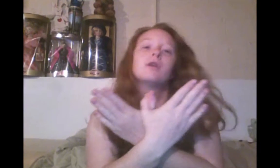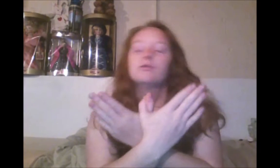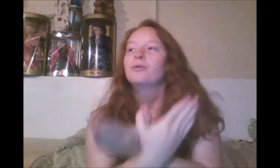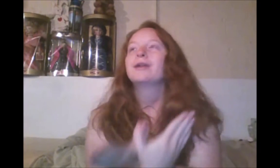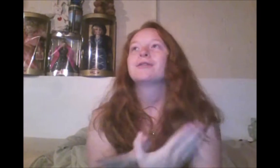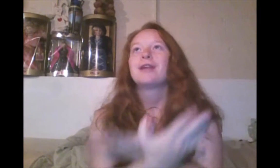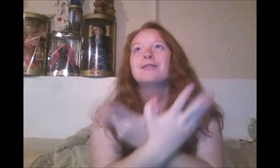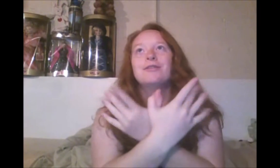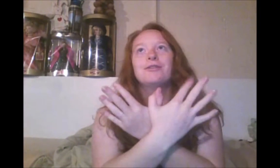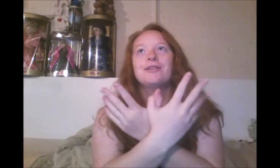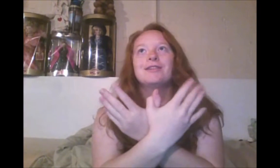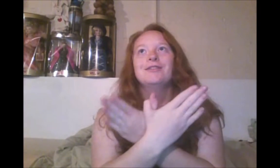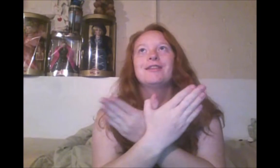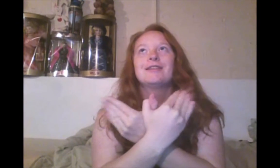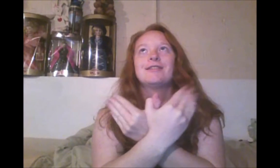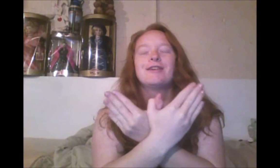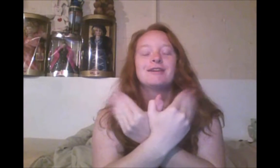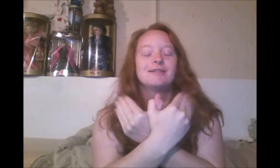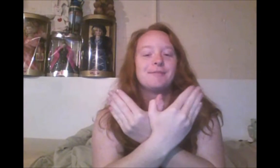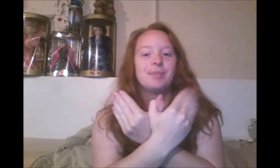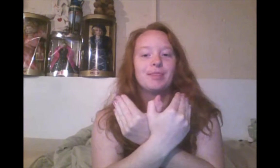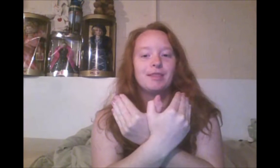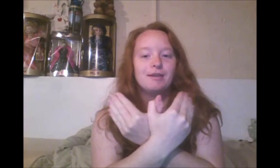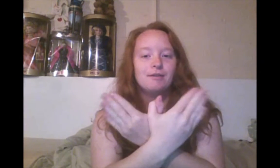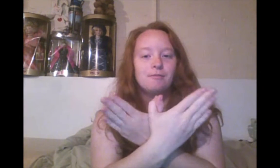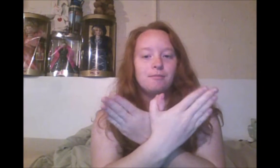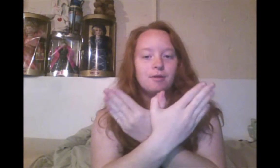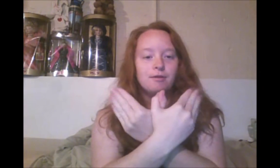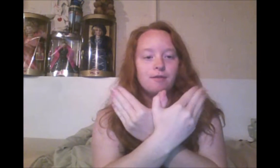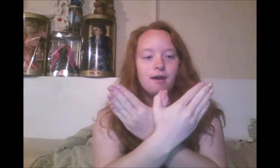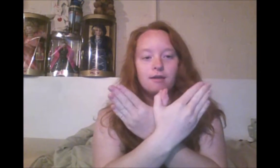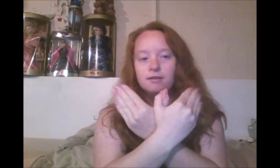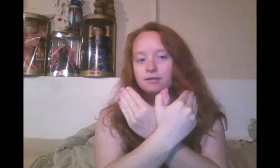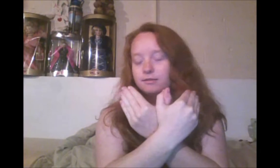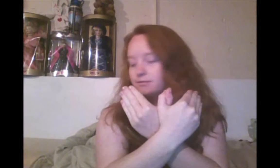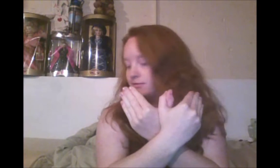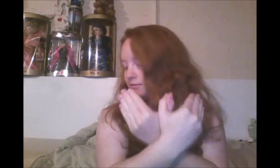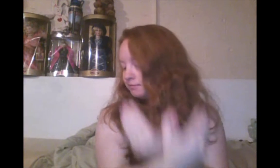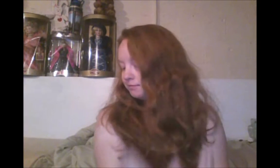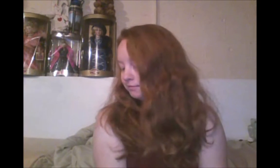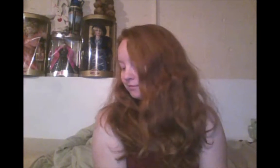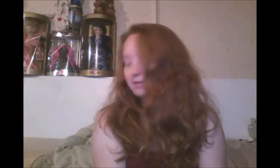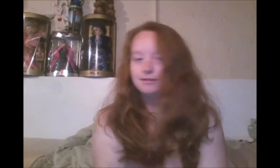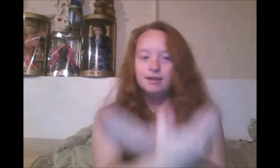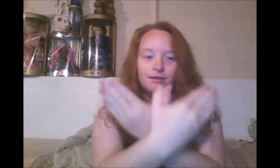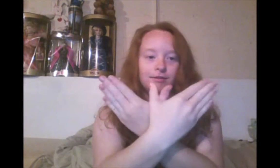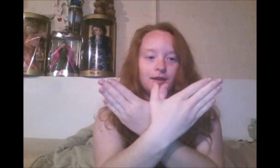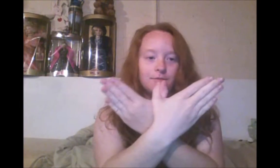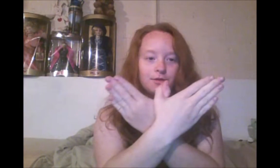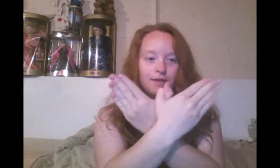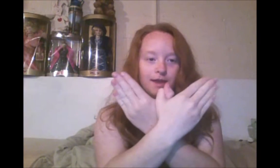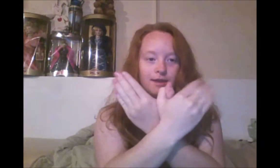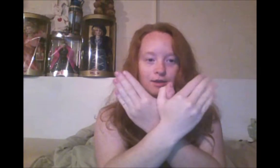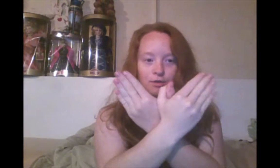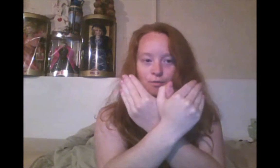Oh, wait, no, not you don't do this, you do this, sorry. Butterfly. See, it looks like a butterfly.